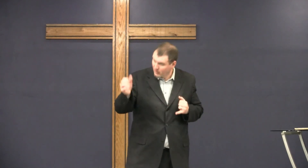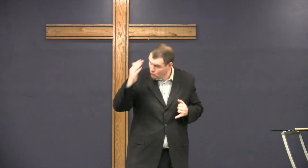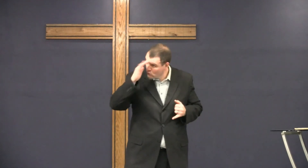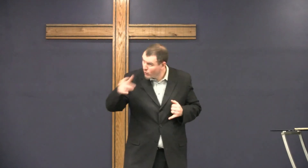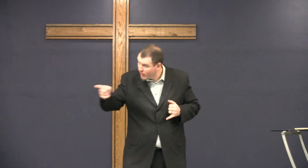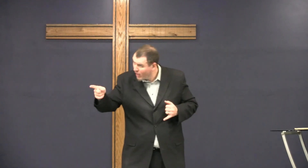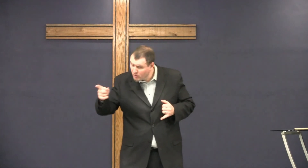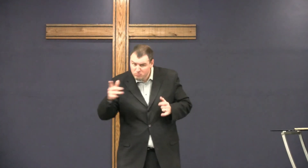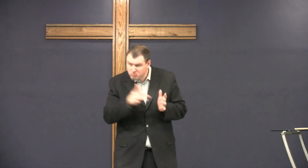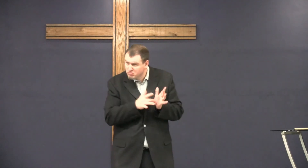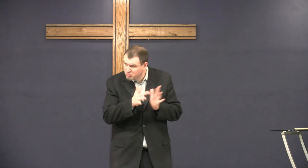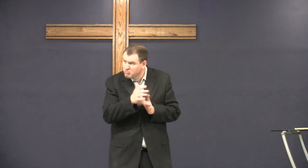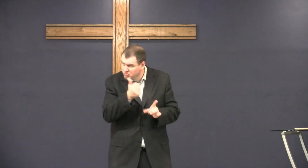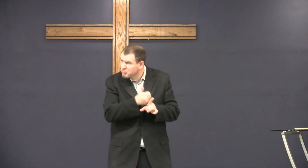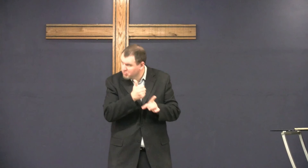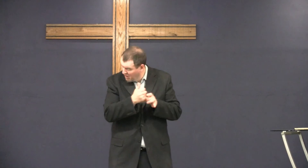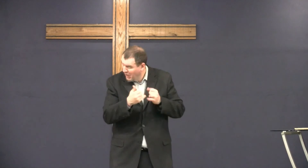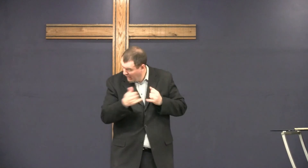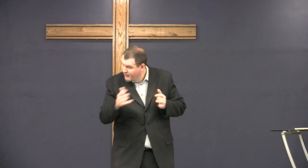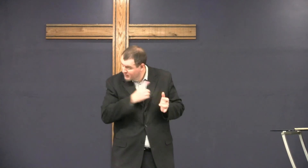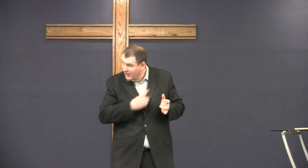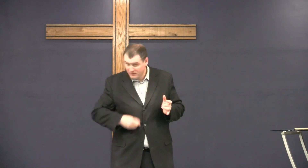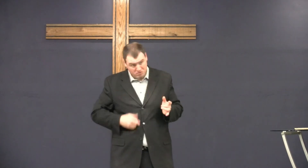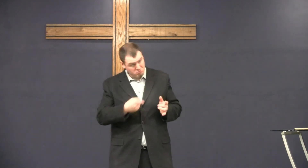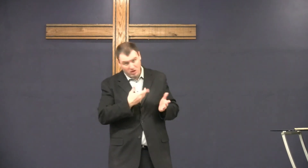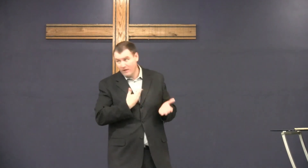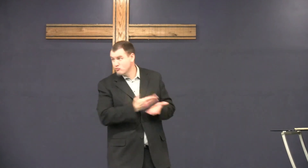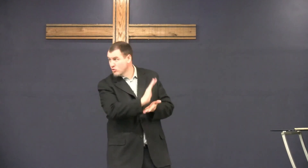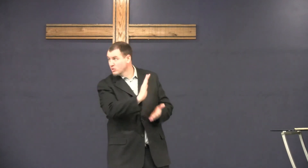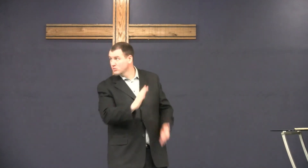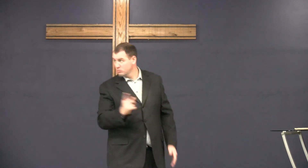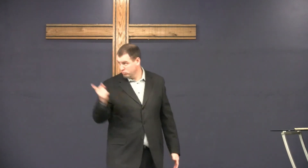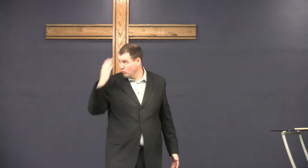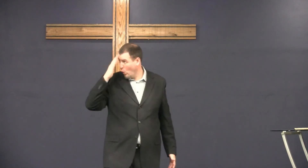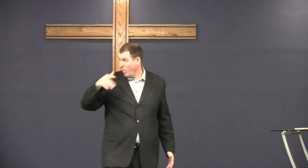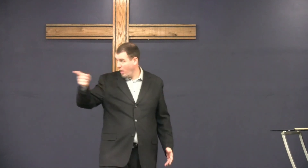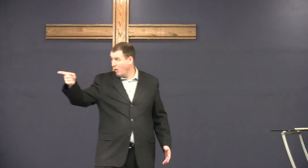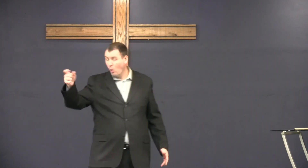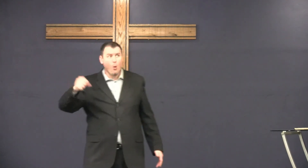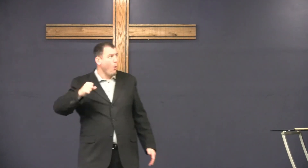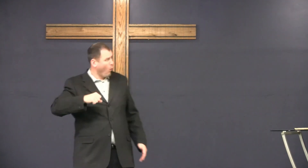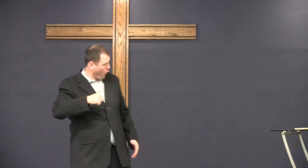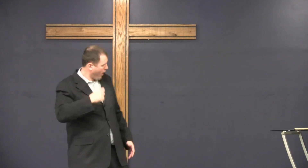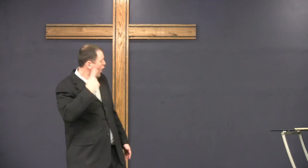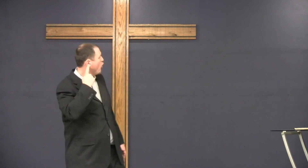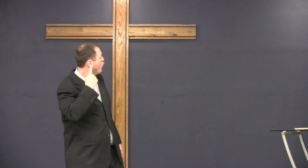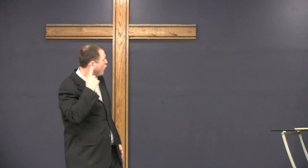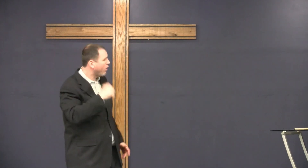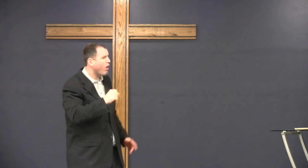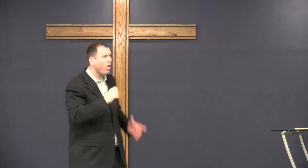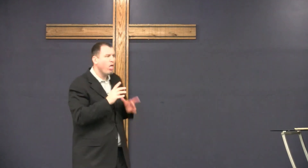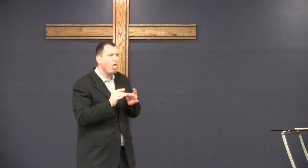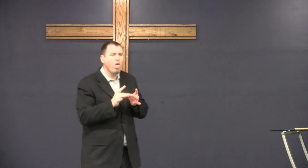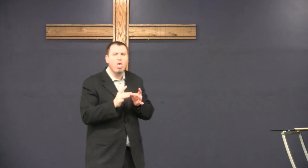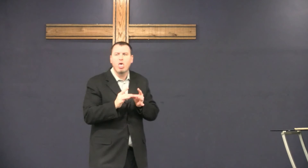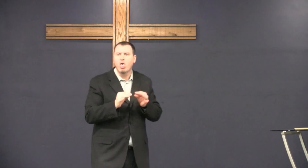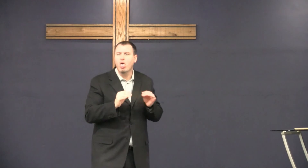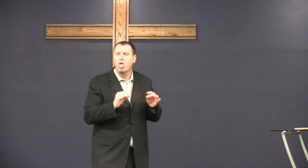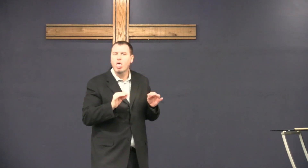He's from David's line. Did you know that? Jesus is from the line of David. He has the right. Oh